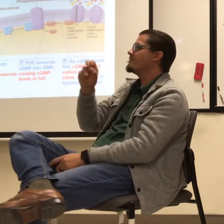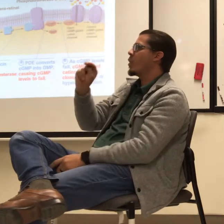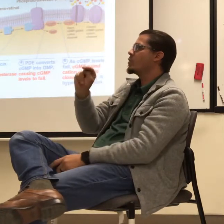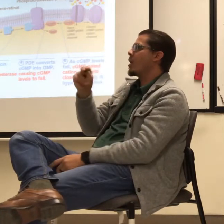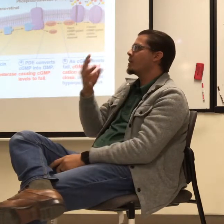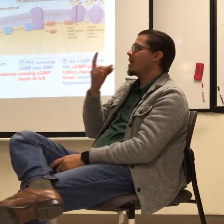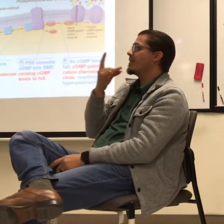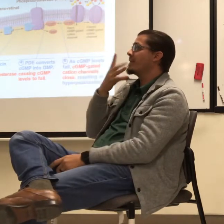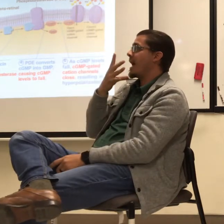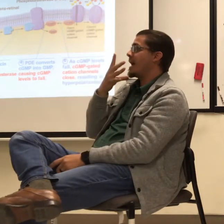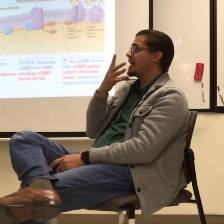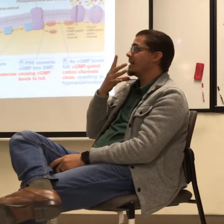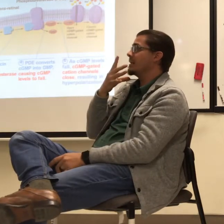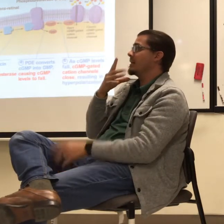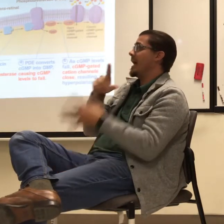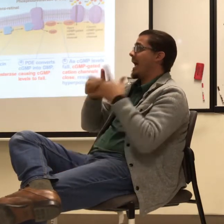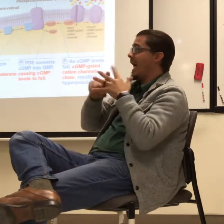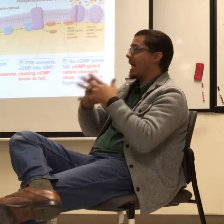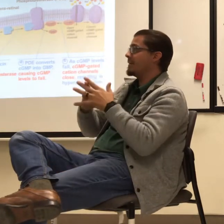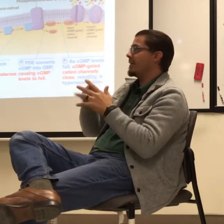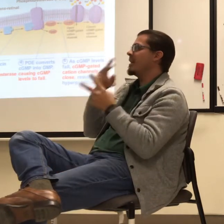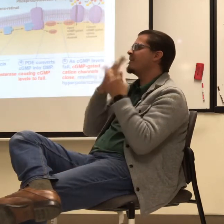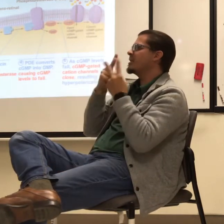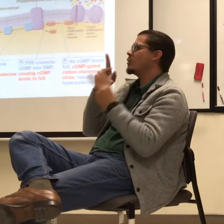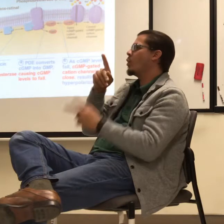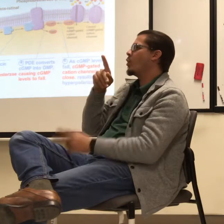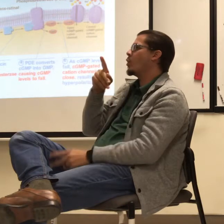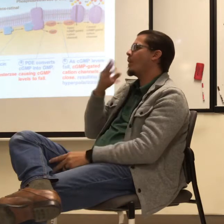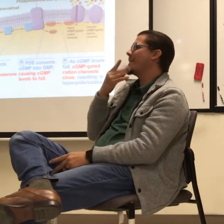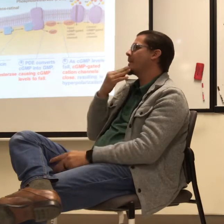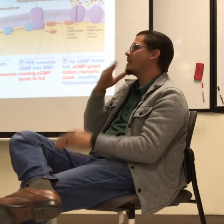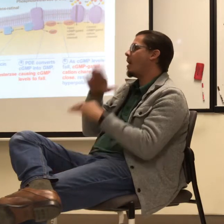light activating the visual pigment shown on the left.